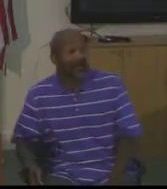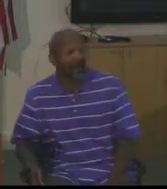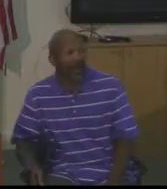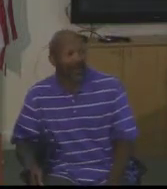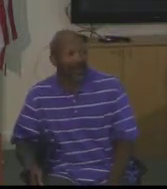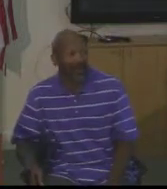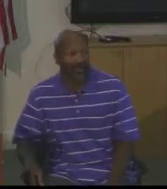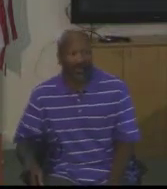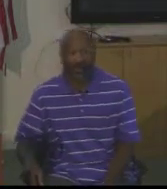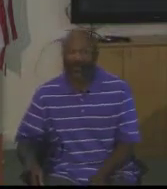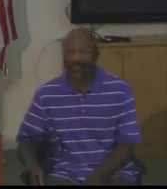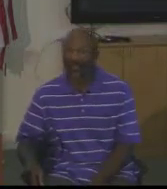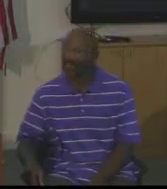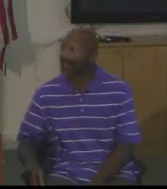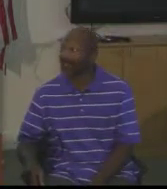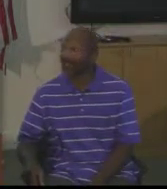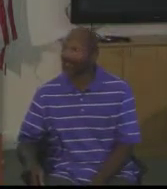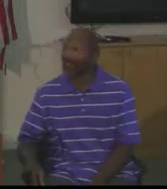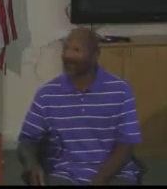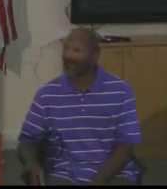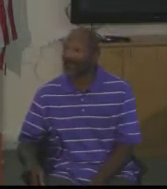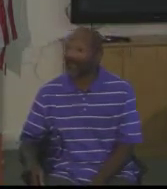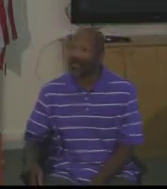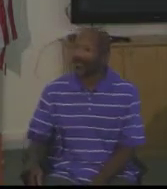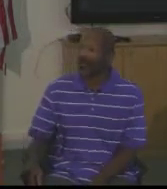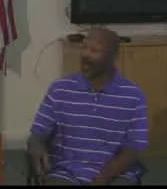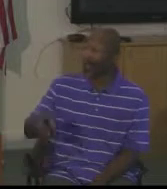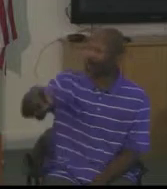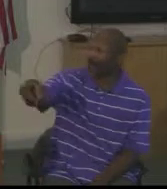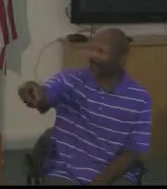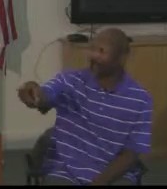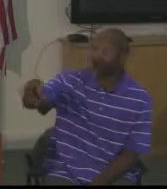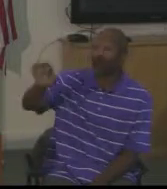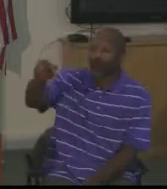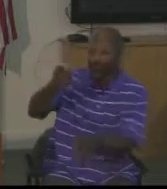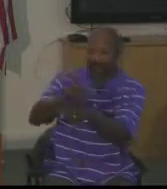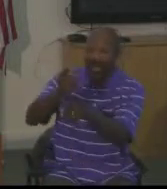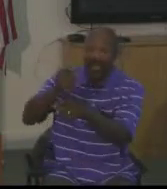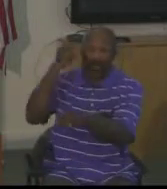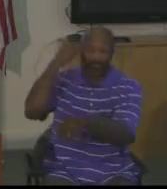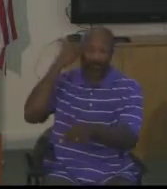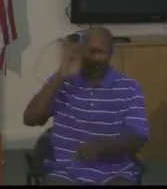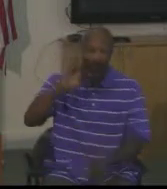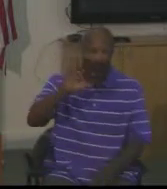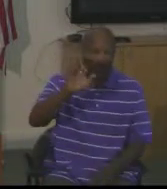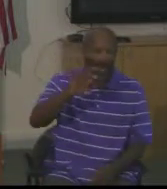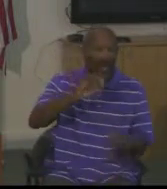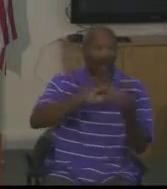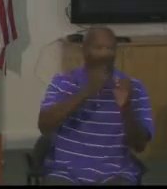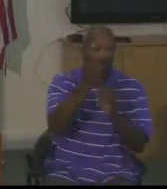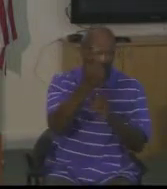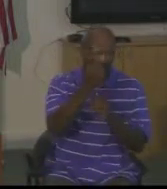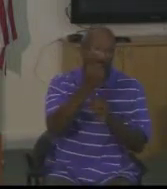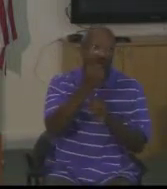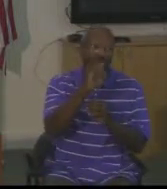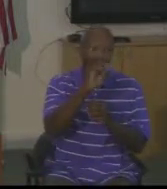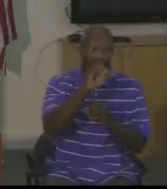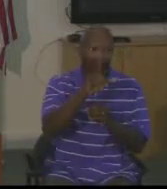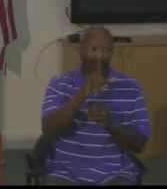A clear mind. I understand. Too close. I said The brain. The brain is #1